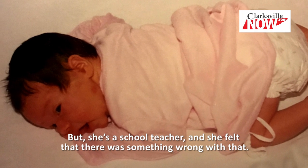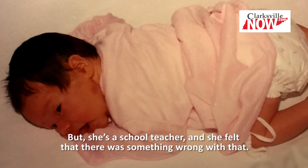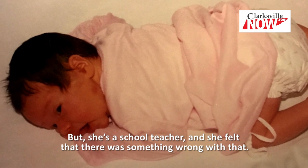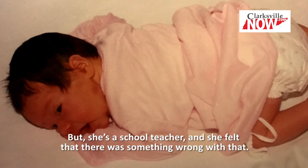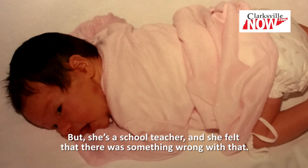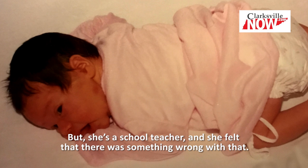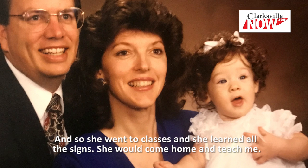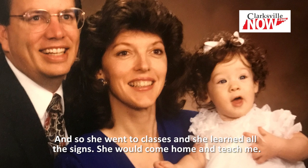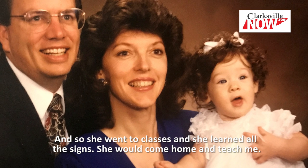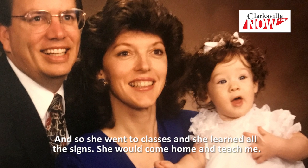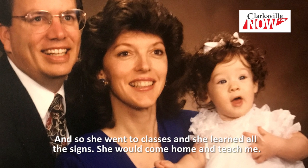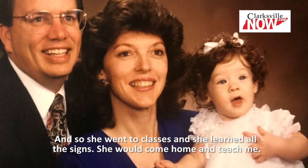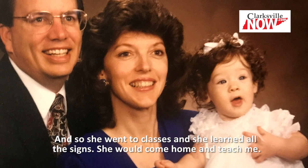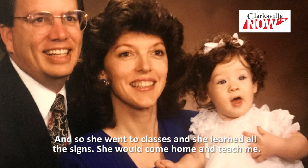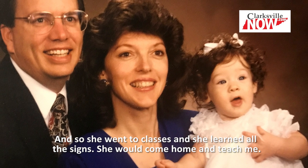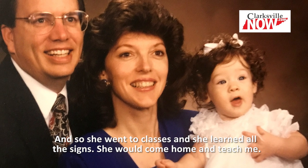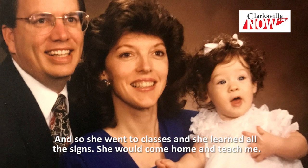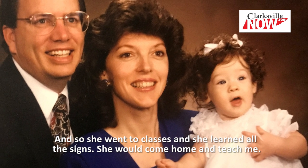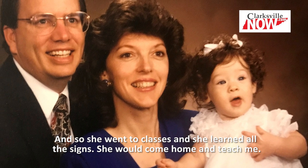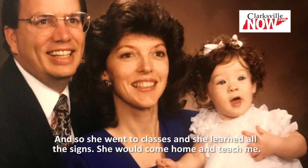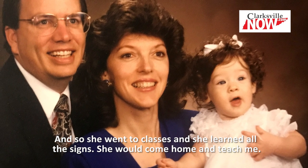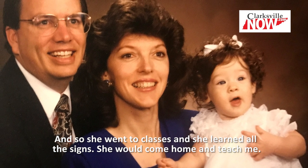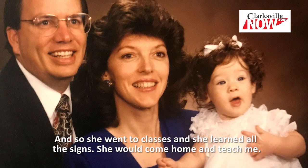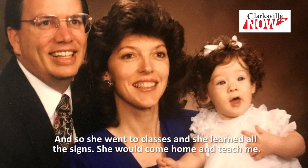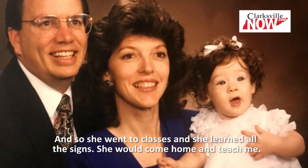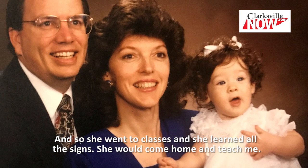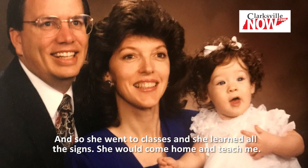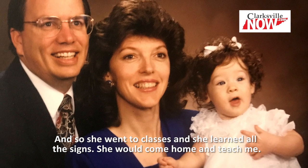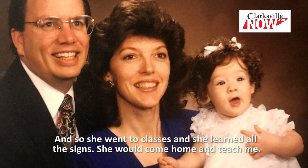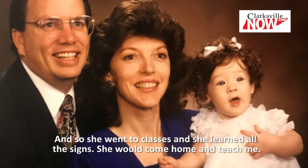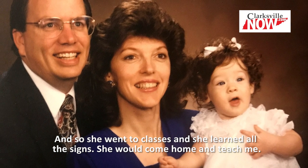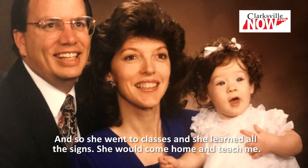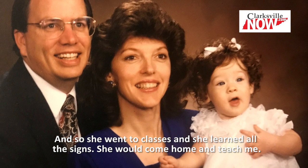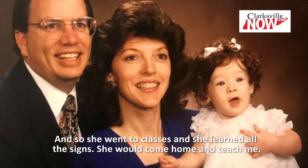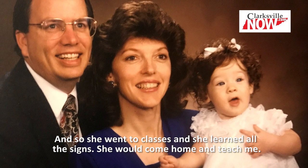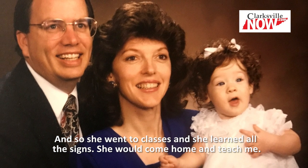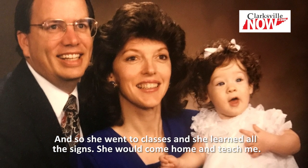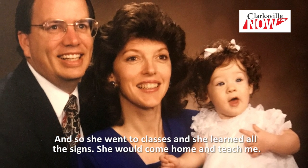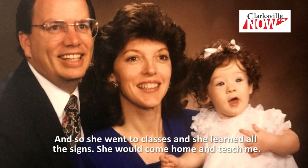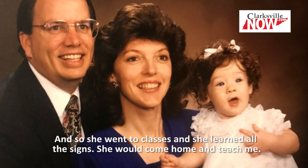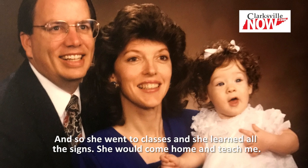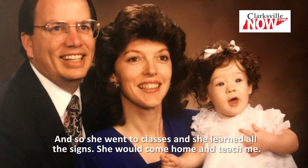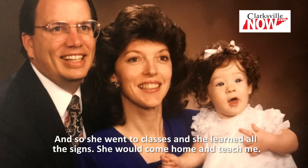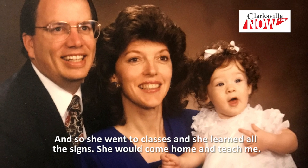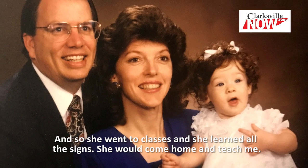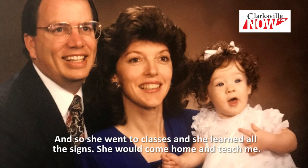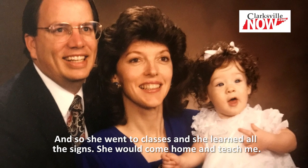wrong with that, and so she went to practice, and she learned all the signs. She'd come home, and she would teach me.